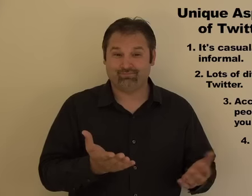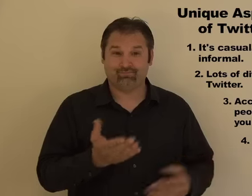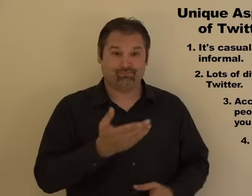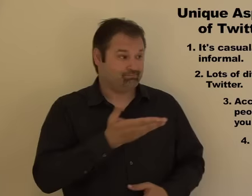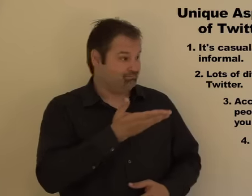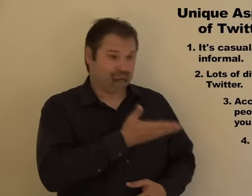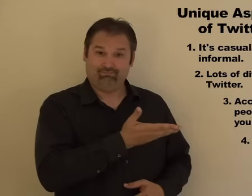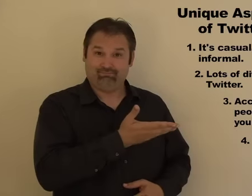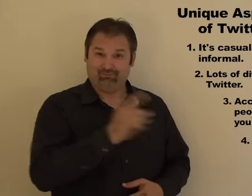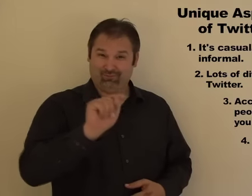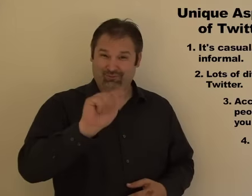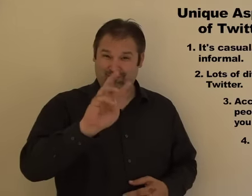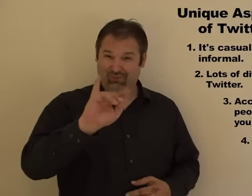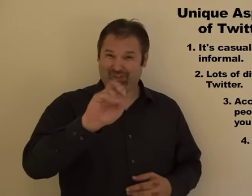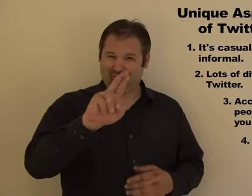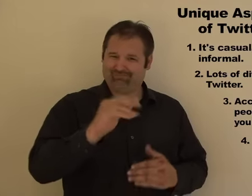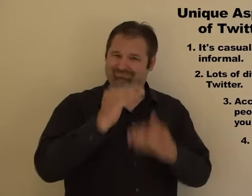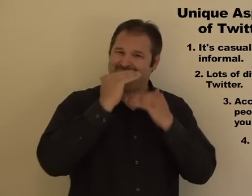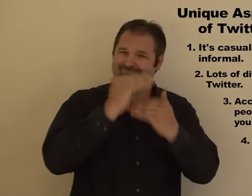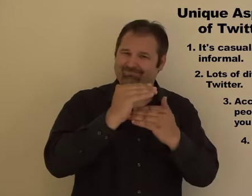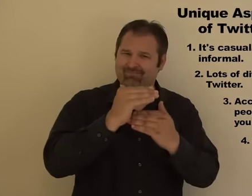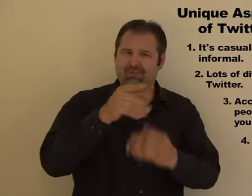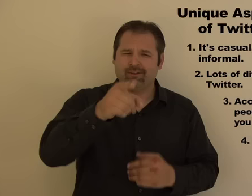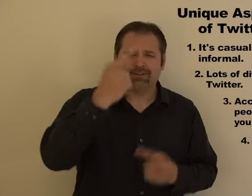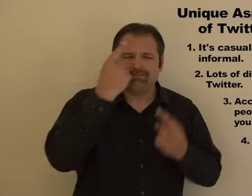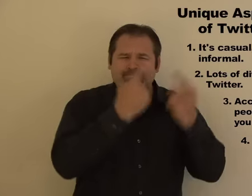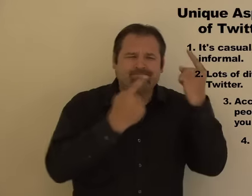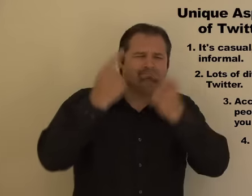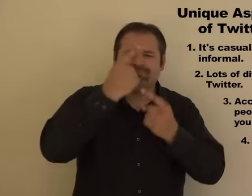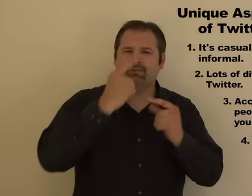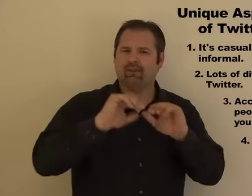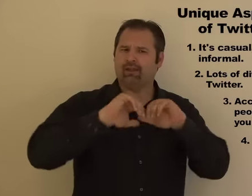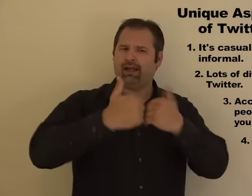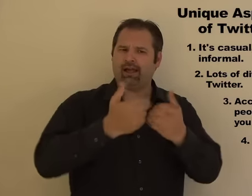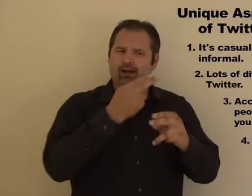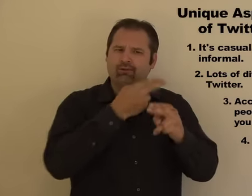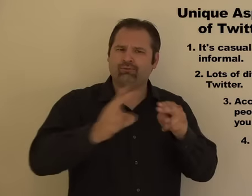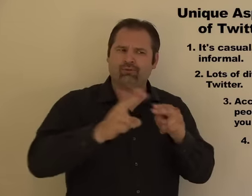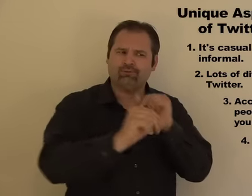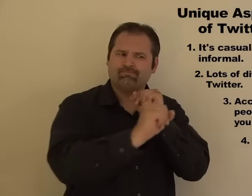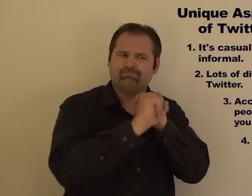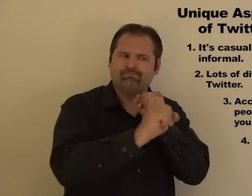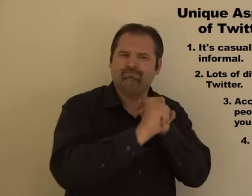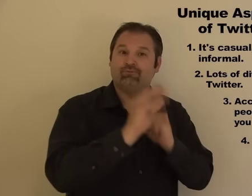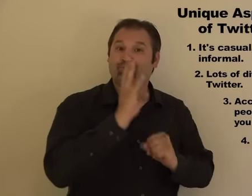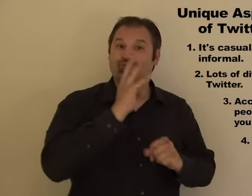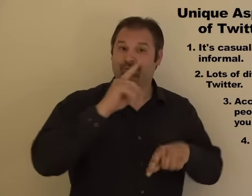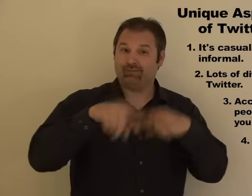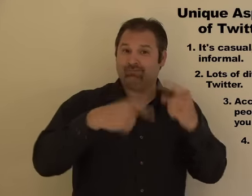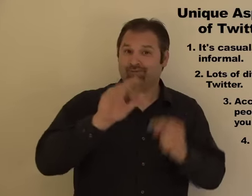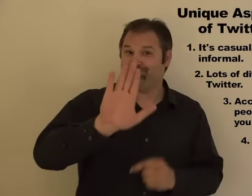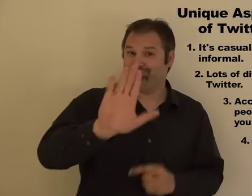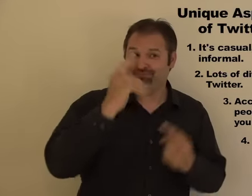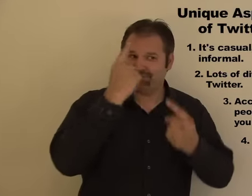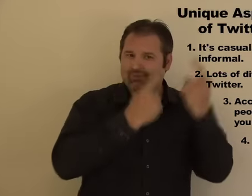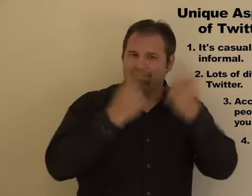Coming up with your Twitter pitch is like coming up with a short commercial. What you have to offer in